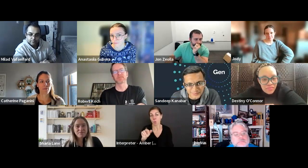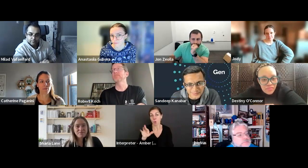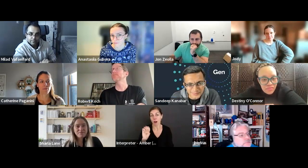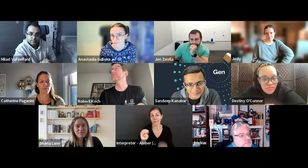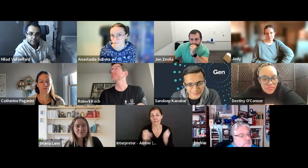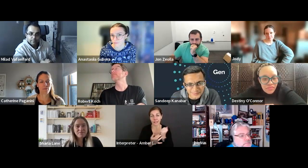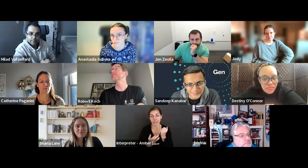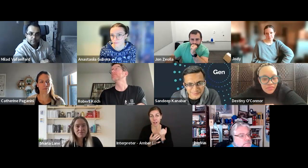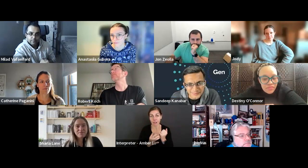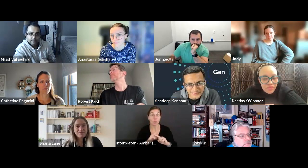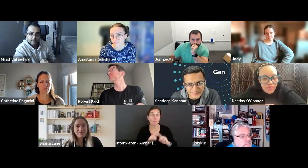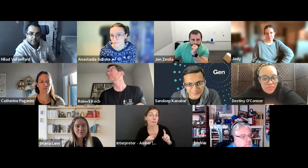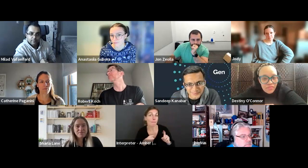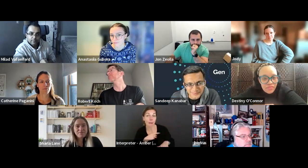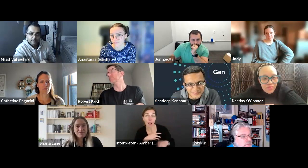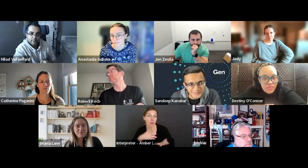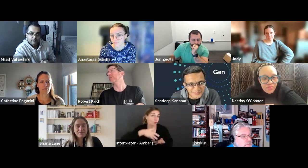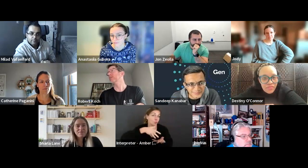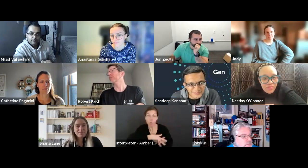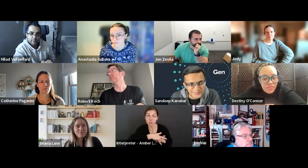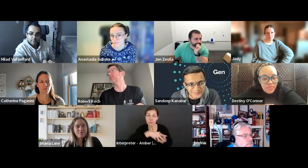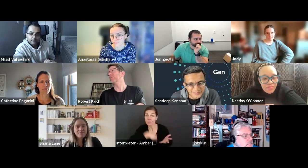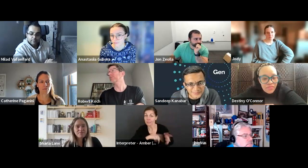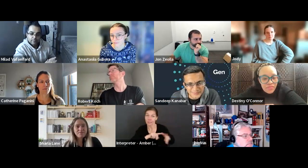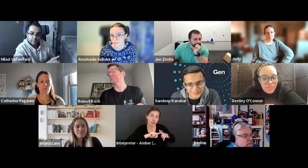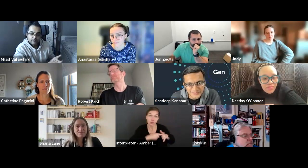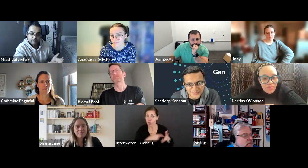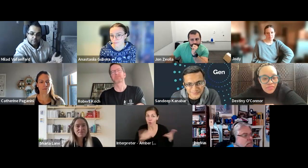roots are in digital accessibility.